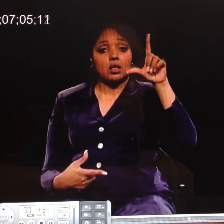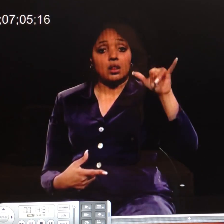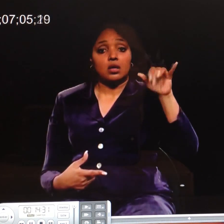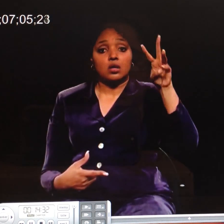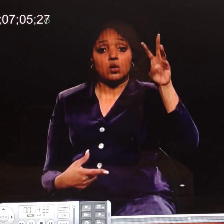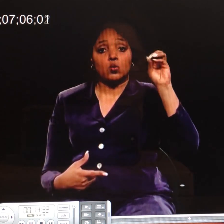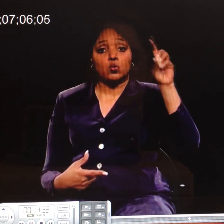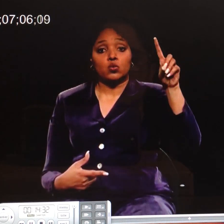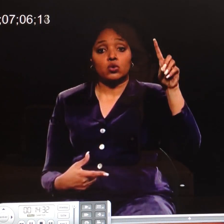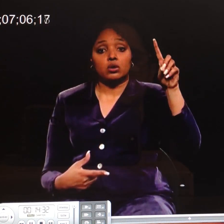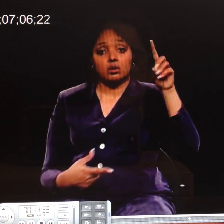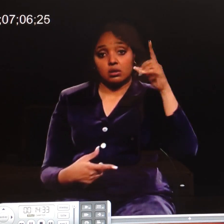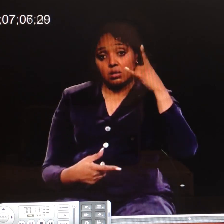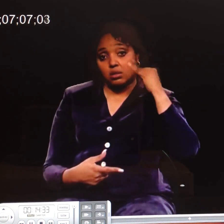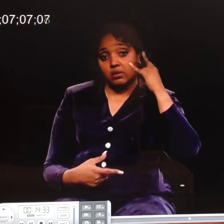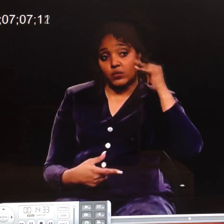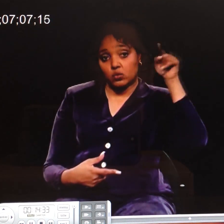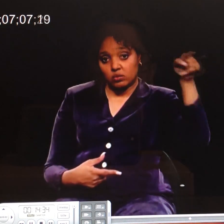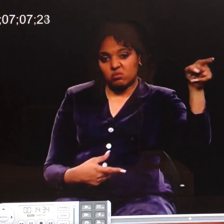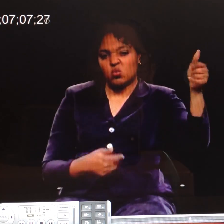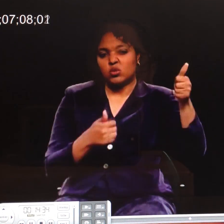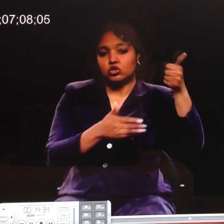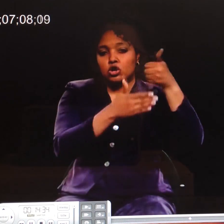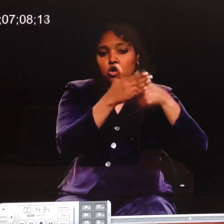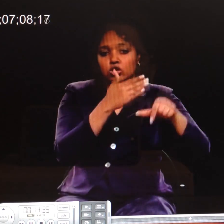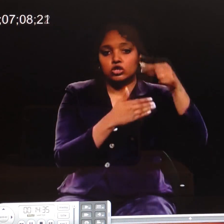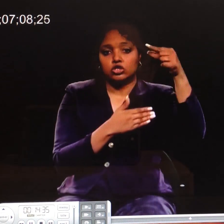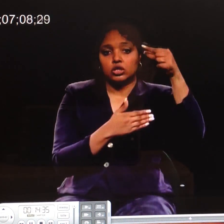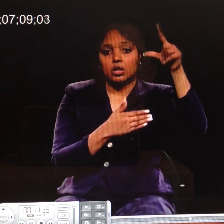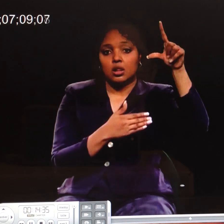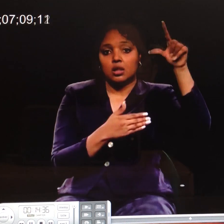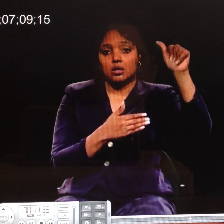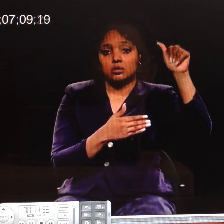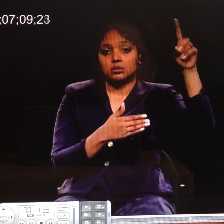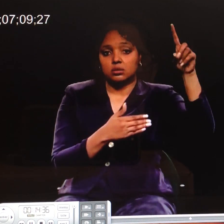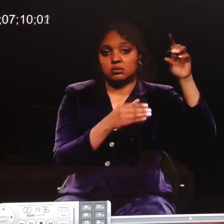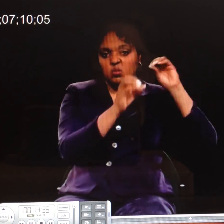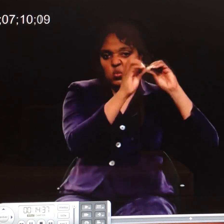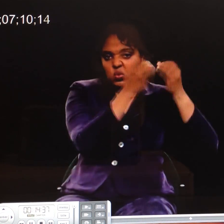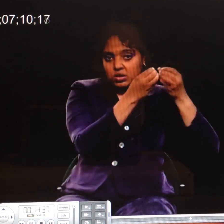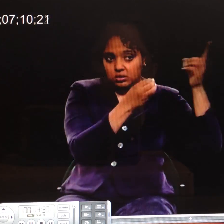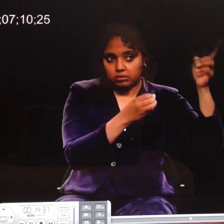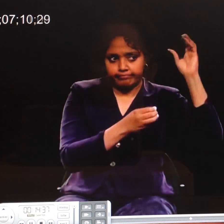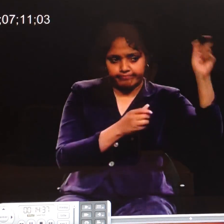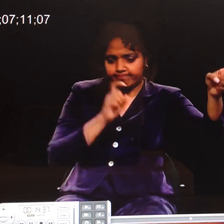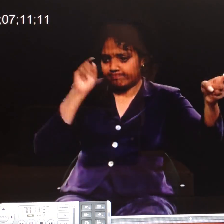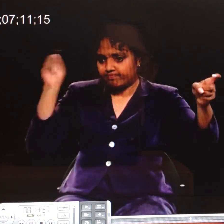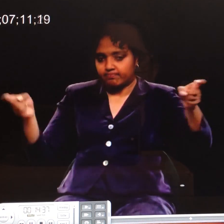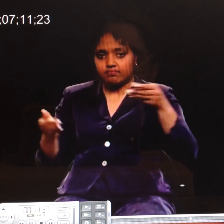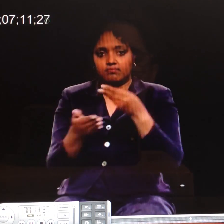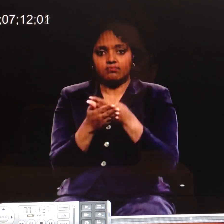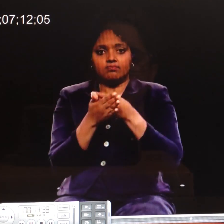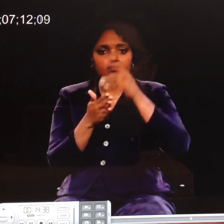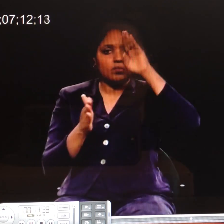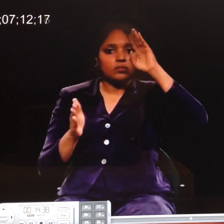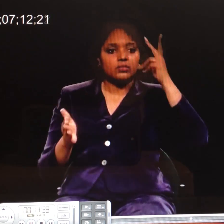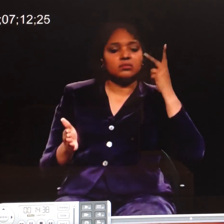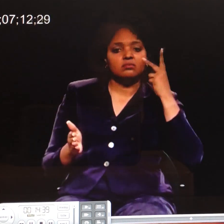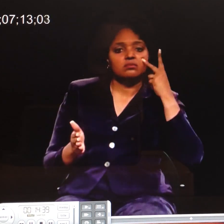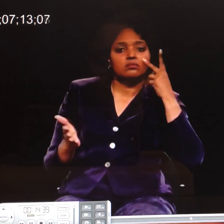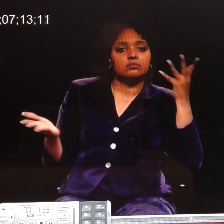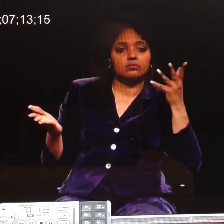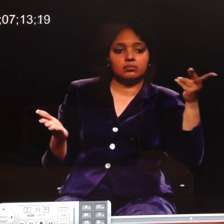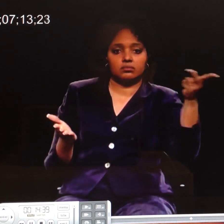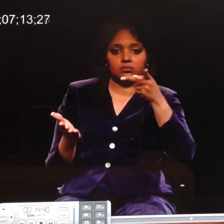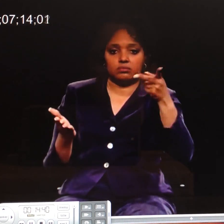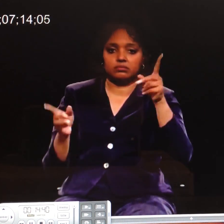was Deaf West Hollywood, which is in California and Hollywood, and